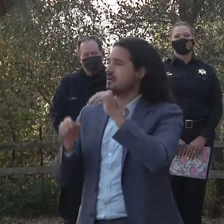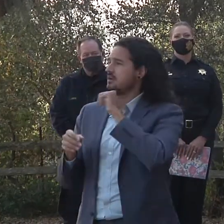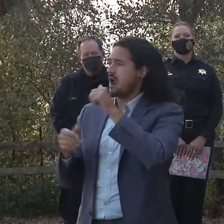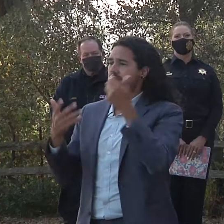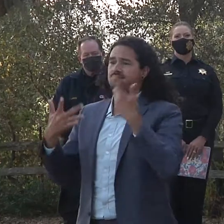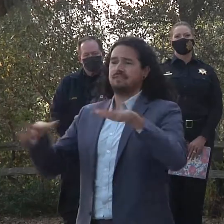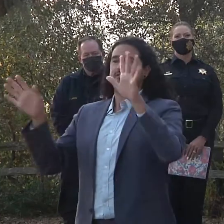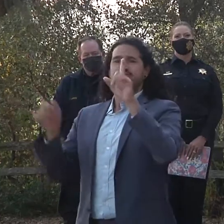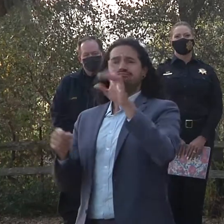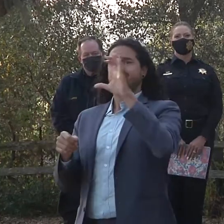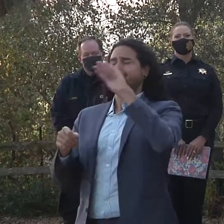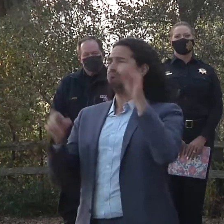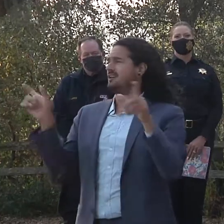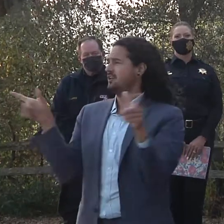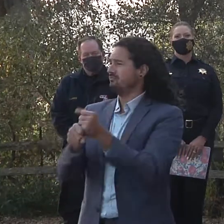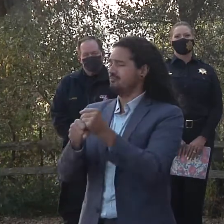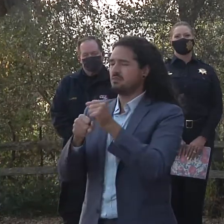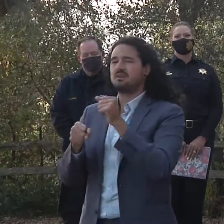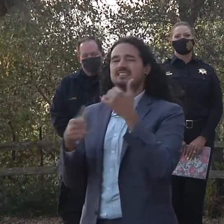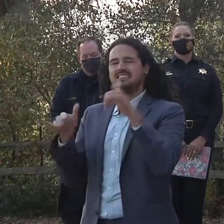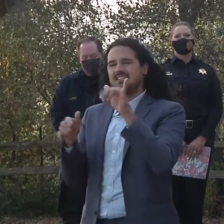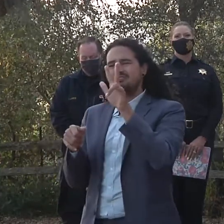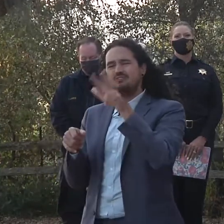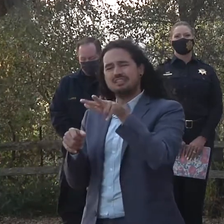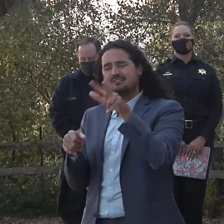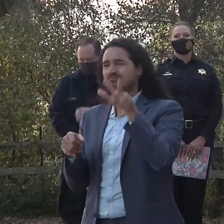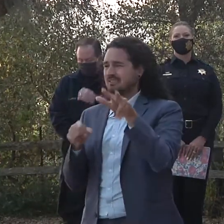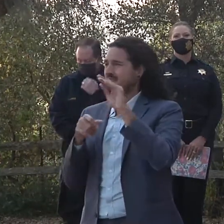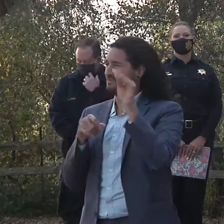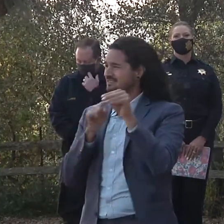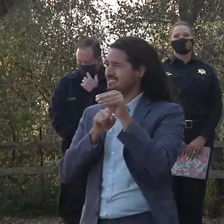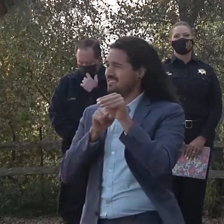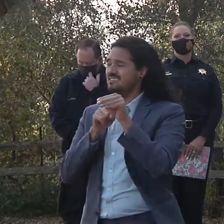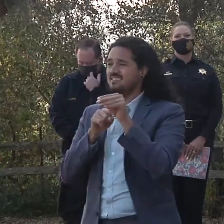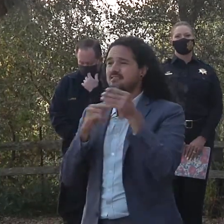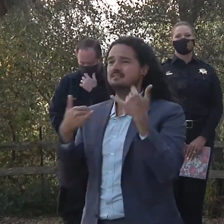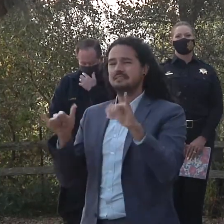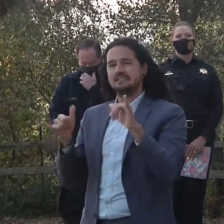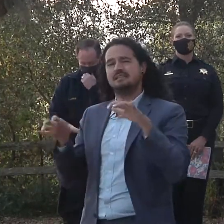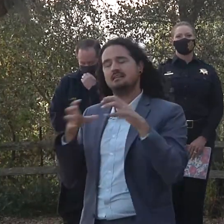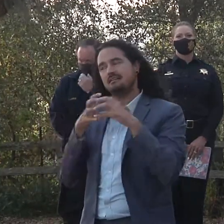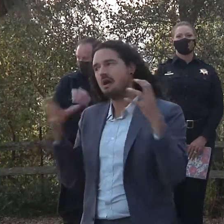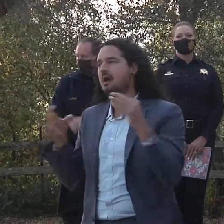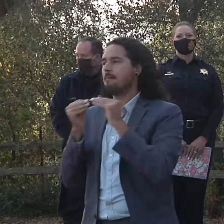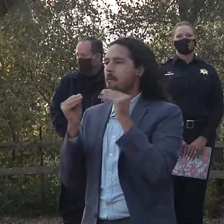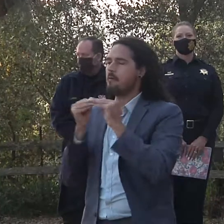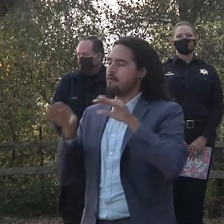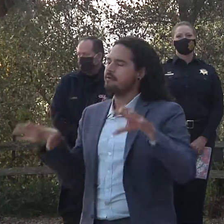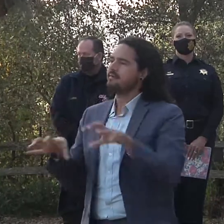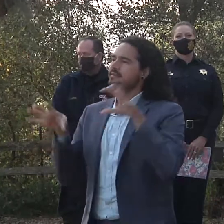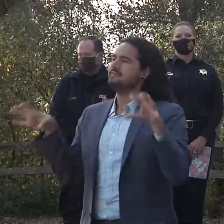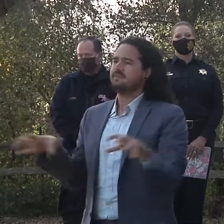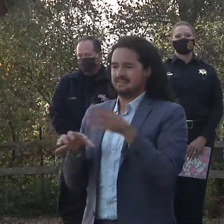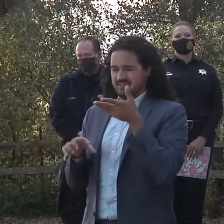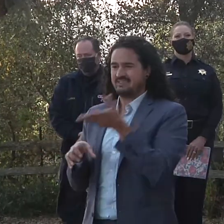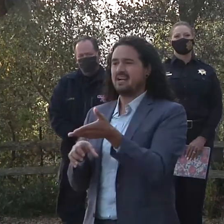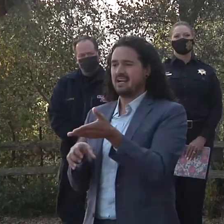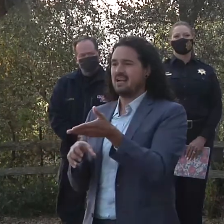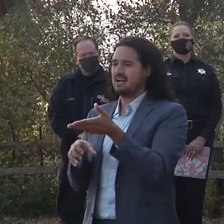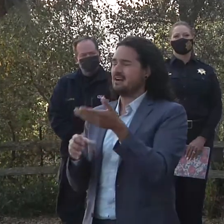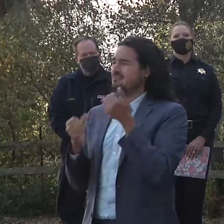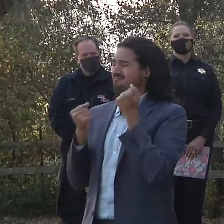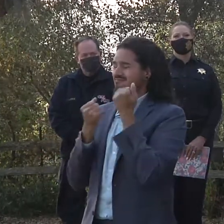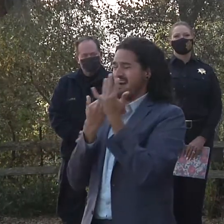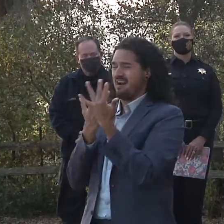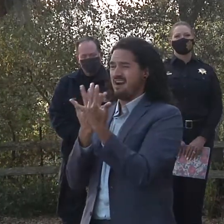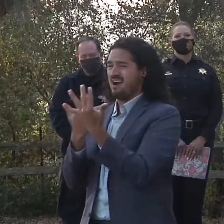33%, which is great, but there's still a lot of work to do. And as I said, especially in those areas that were heavily impacted by fire. And so just please